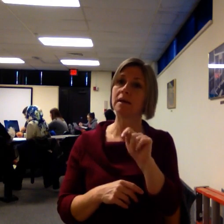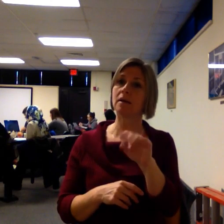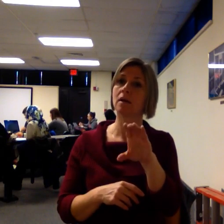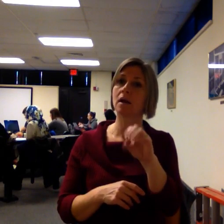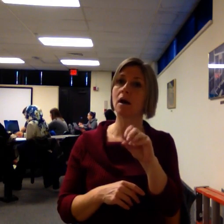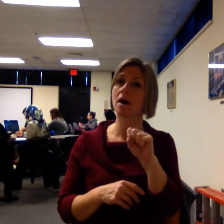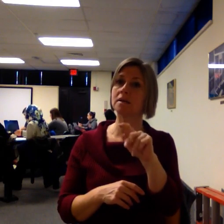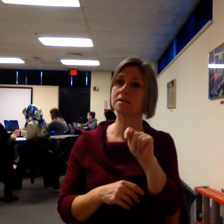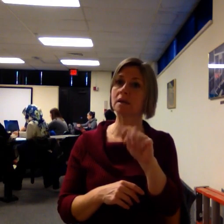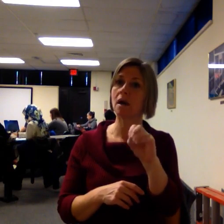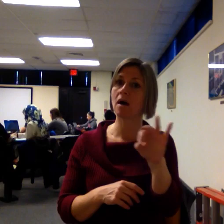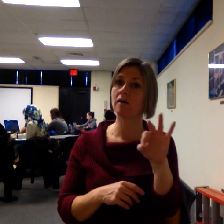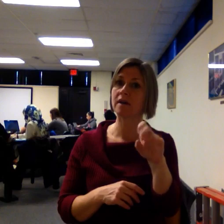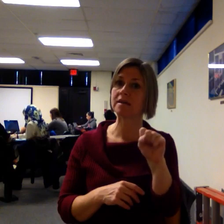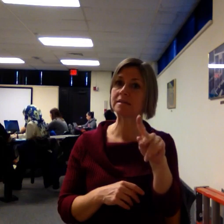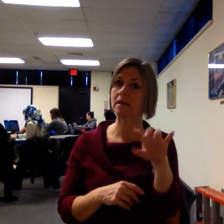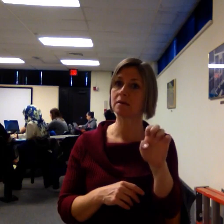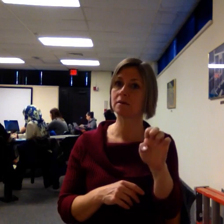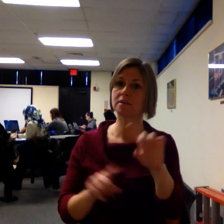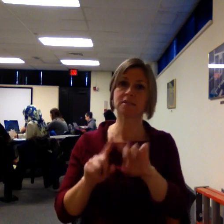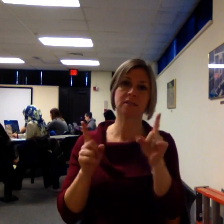Just a little bit different terminology.